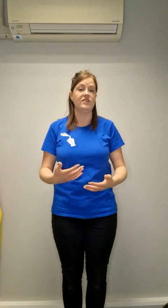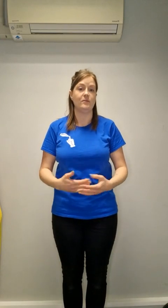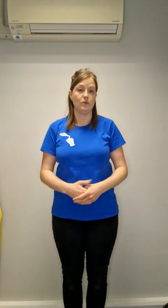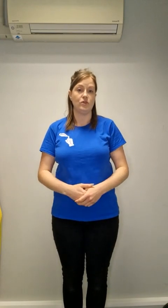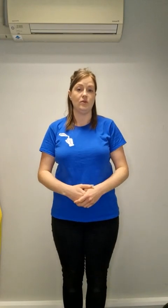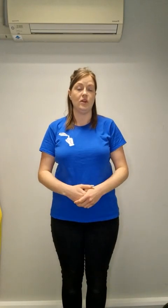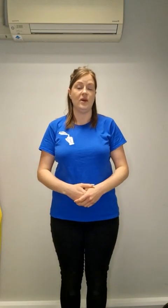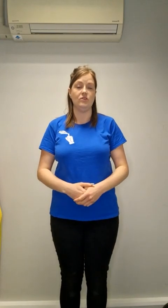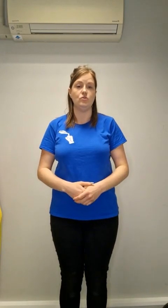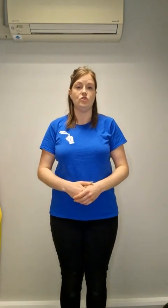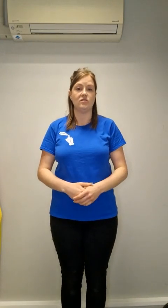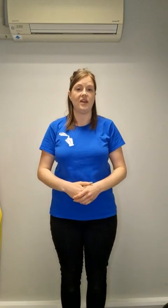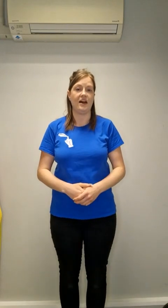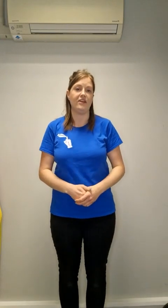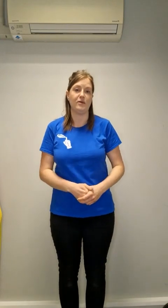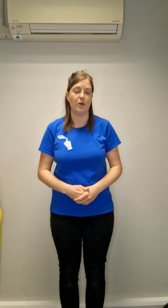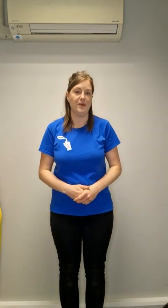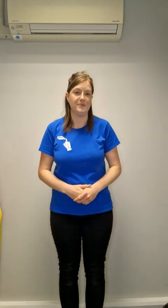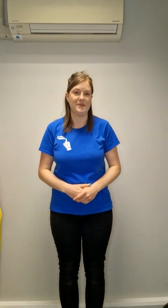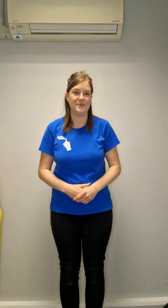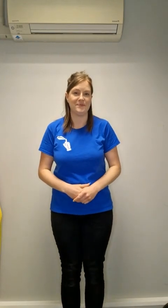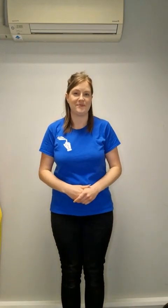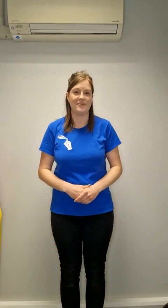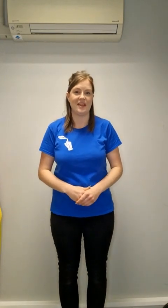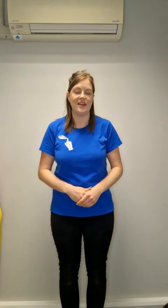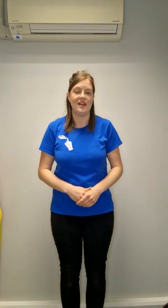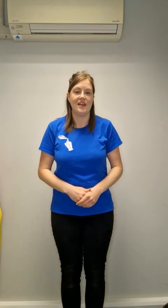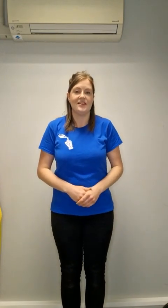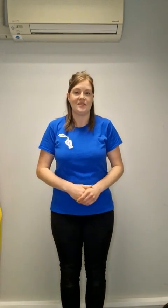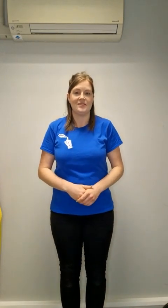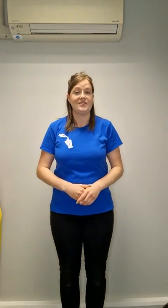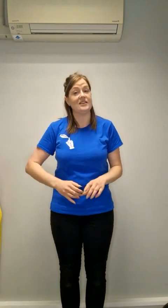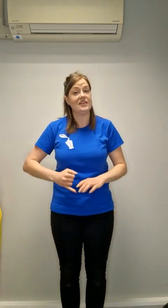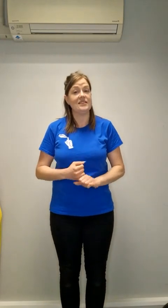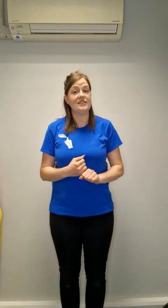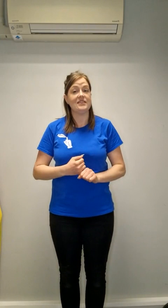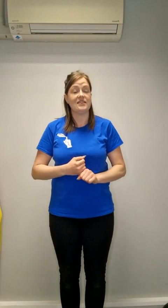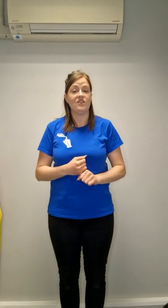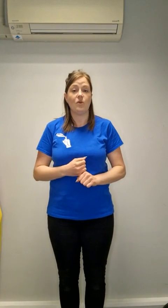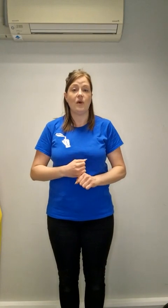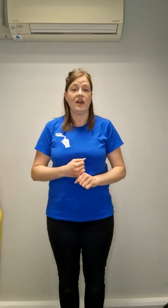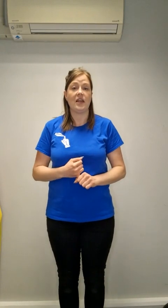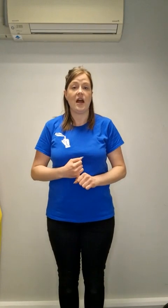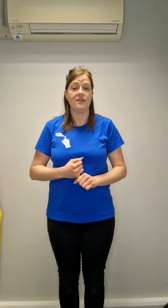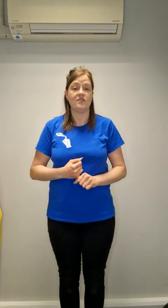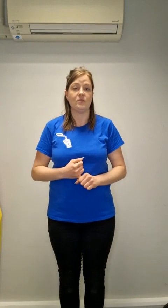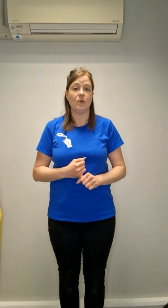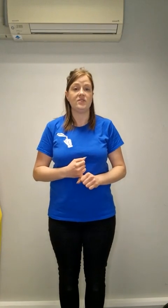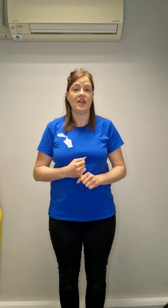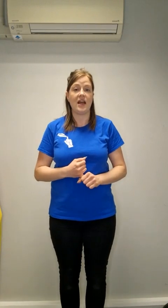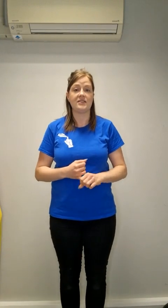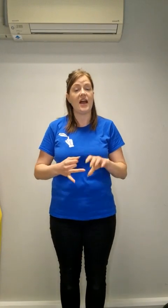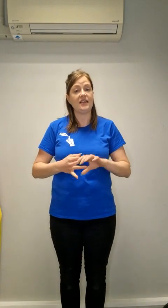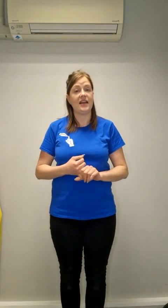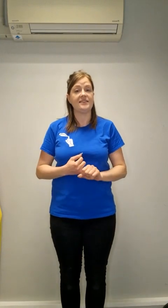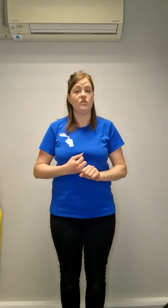visible to you and you shouldn't have any problems. So as I said, consistency in your working hand and supporting hand, and getting